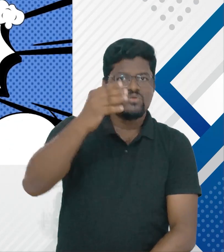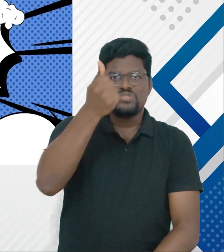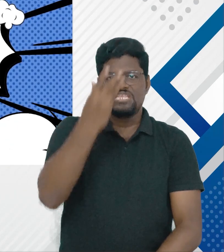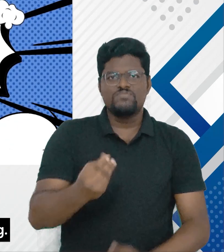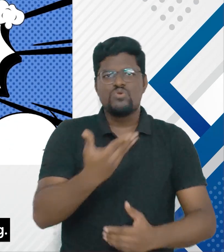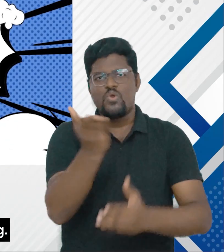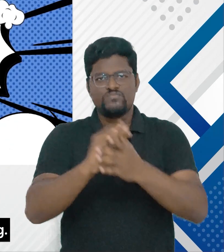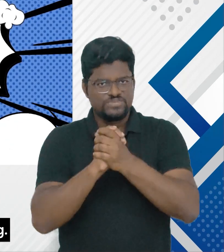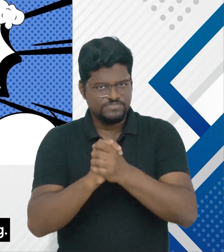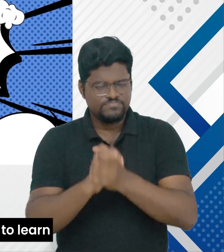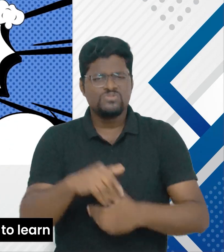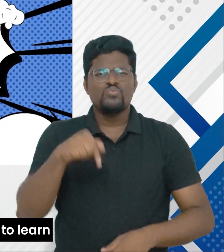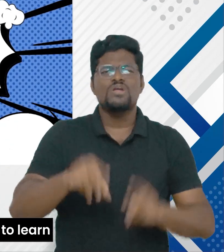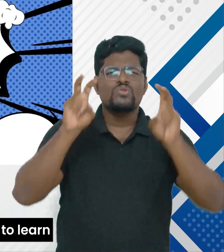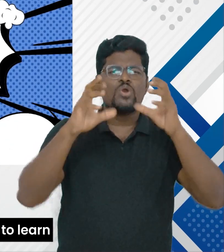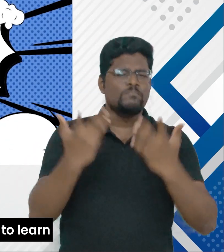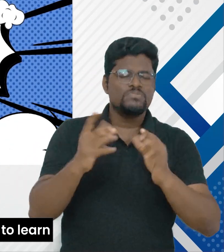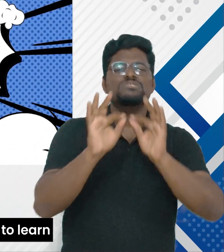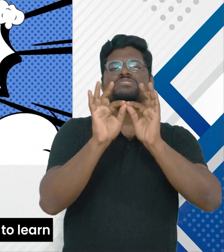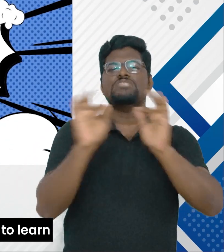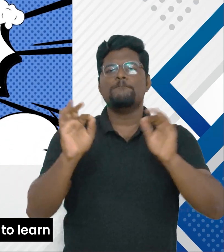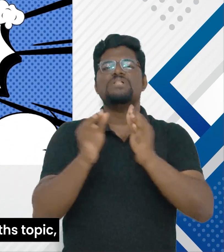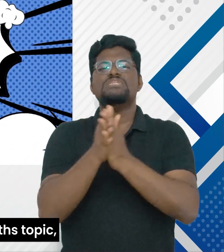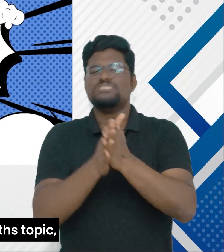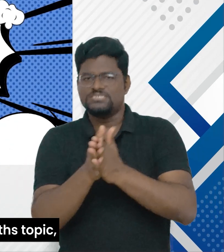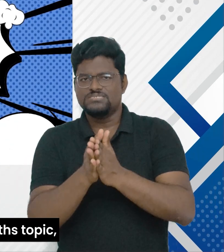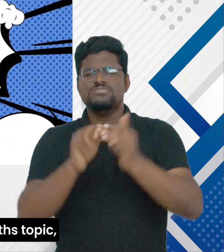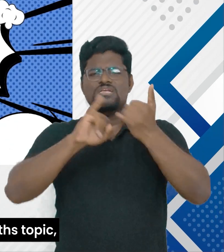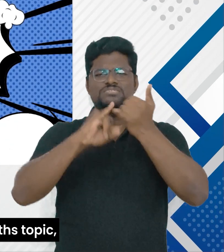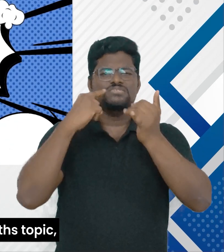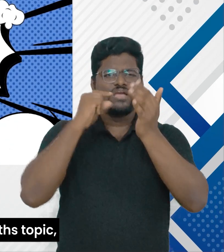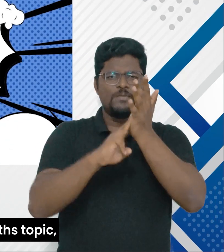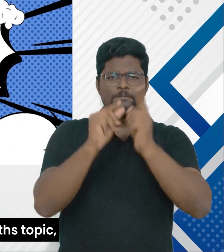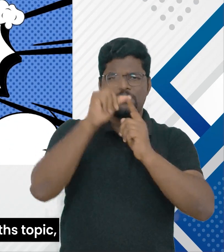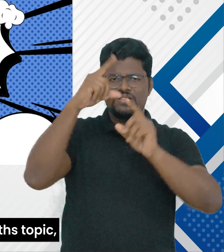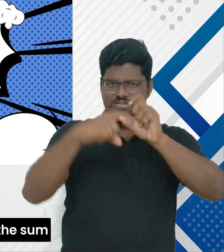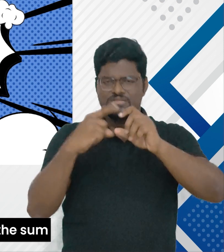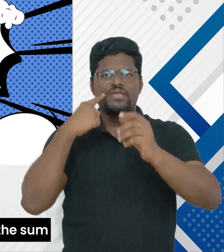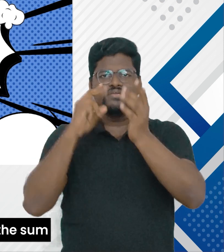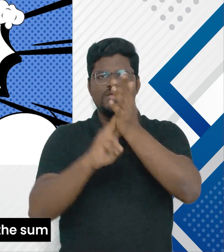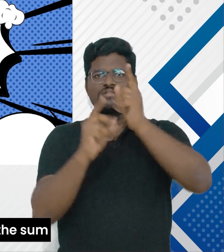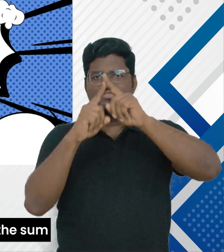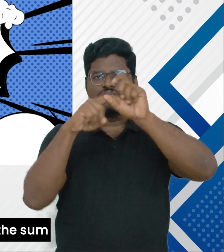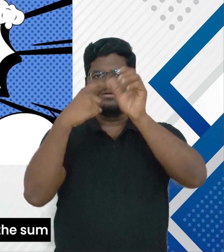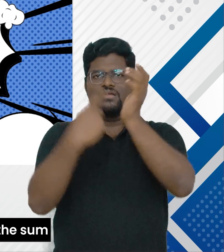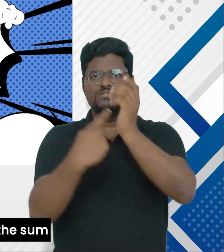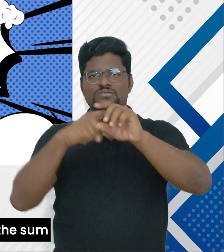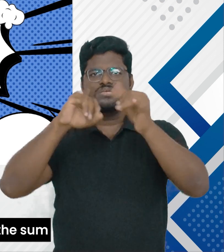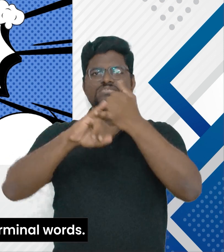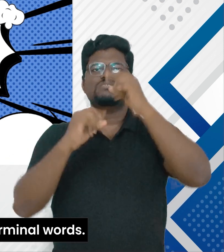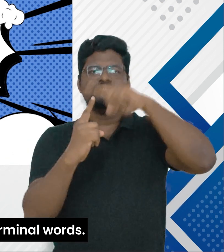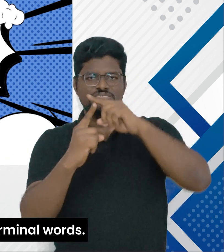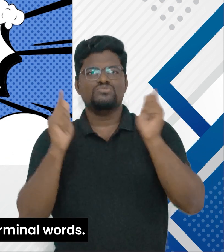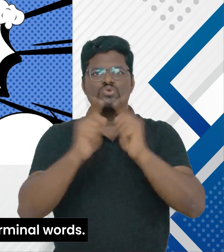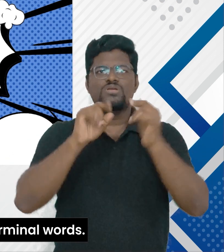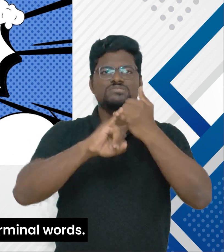Hi friends, good evening. Today we are going to learn simple interest maths topic. Before we move to the sum,